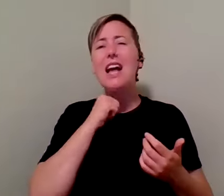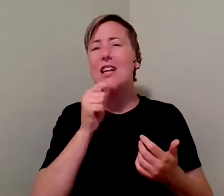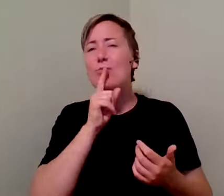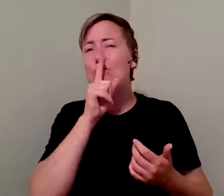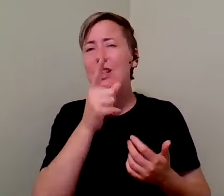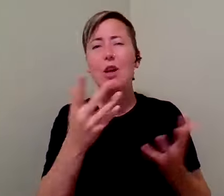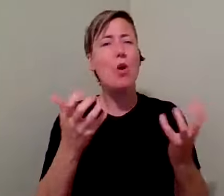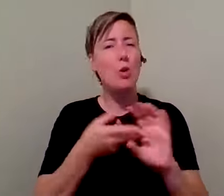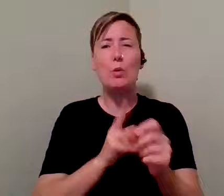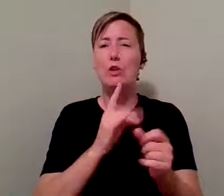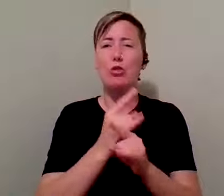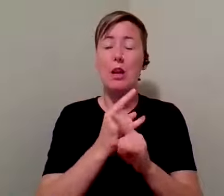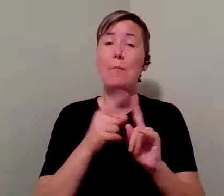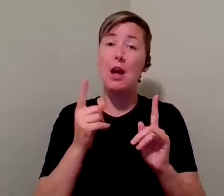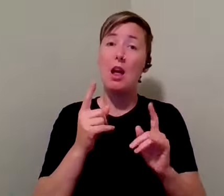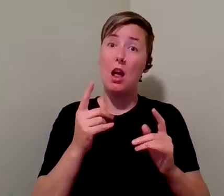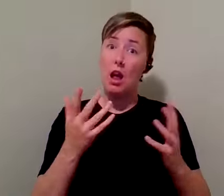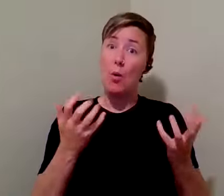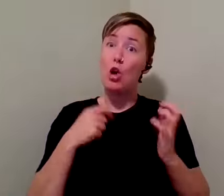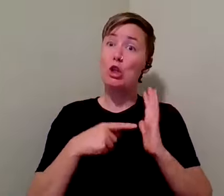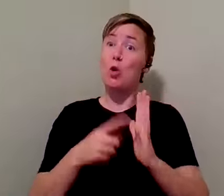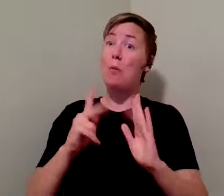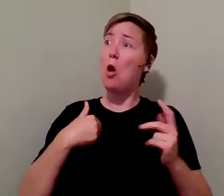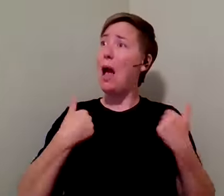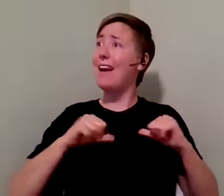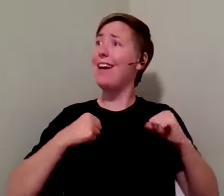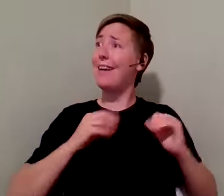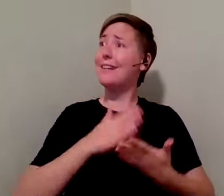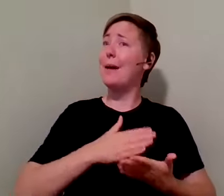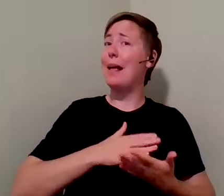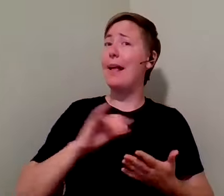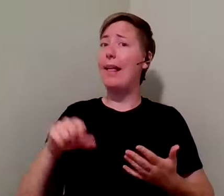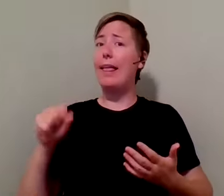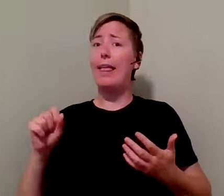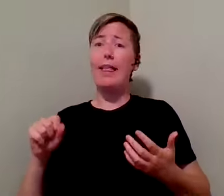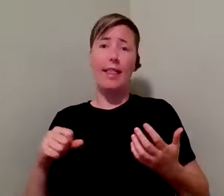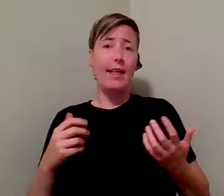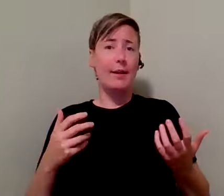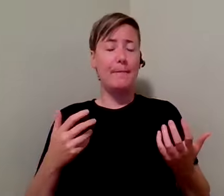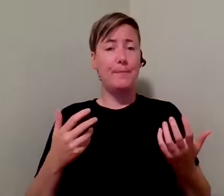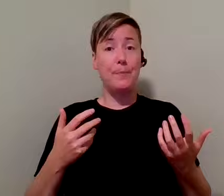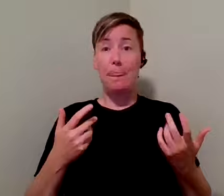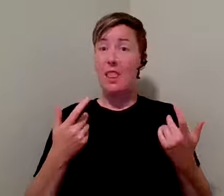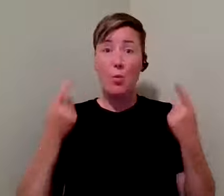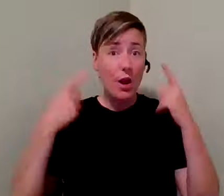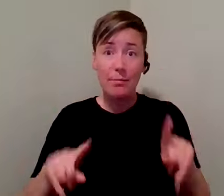attempt. So that's really what it used to be like. What happened? What happened was Alcoholics Anonymous happened to me.